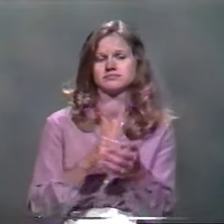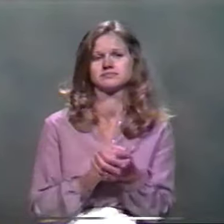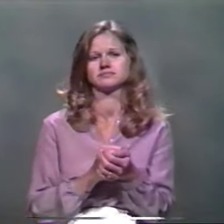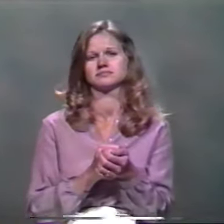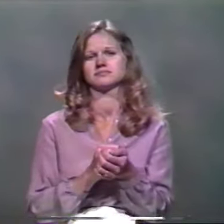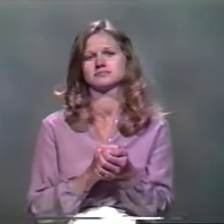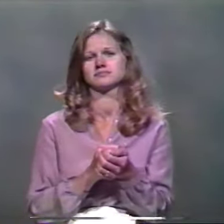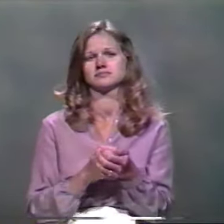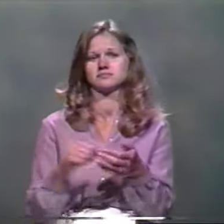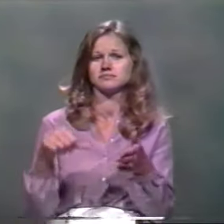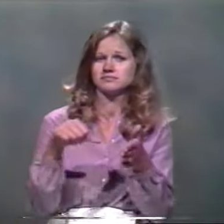Push a doorbell.